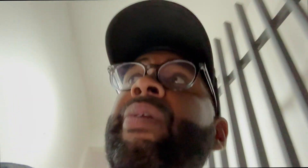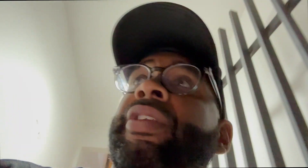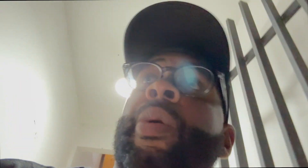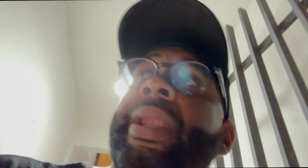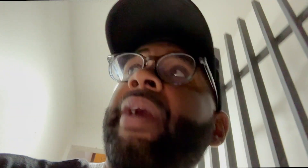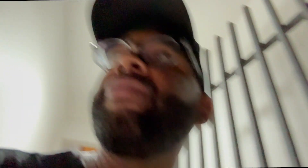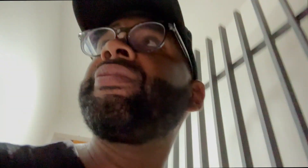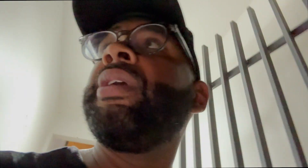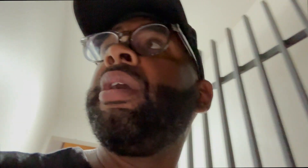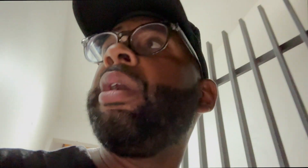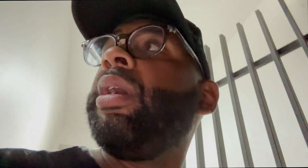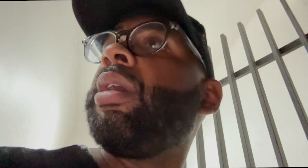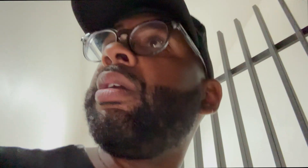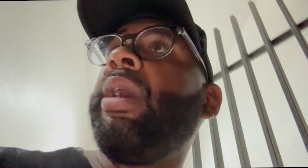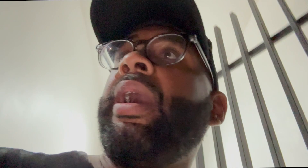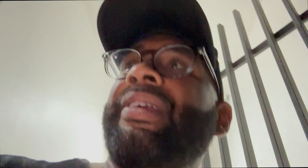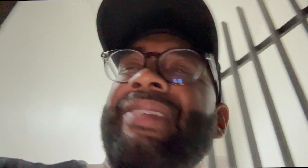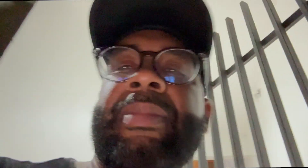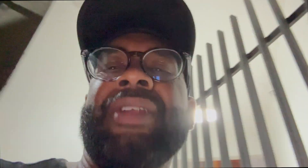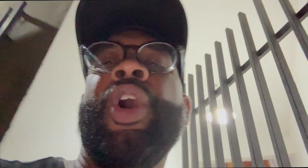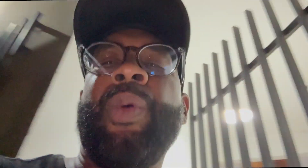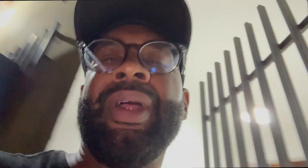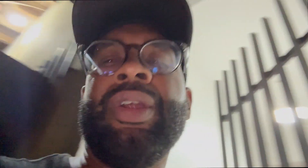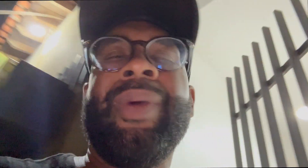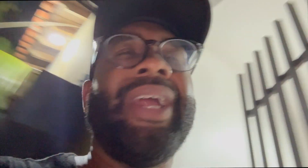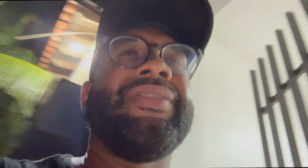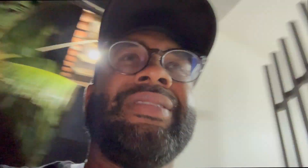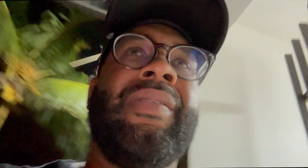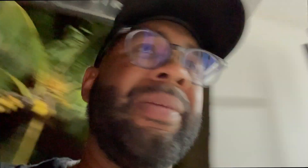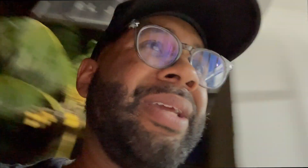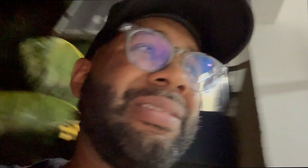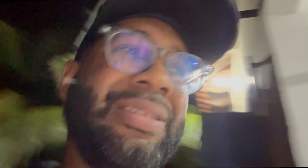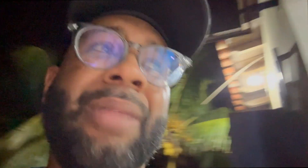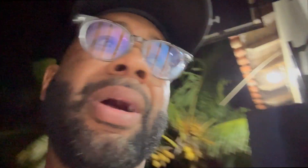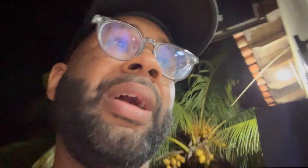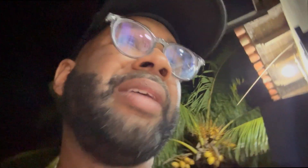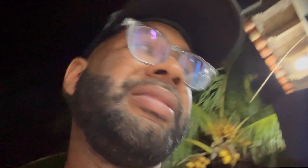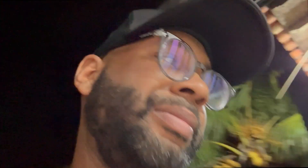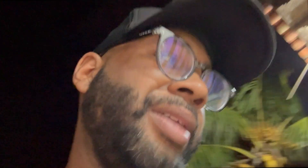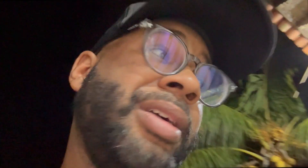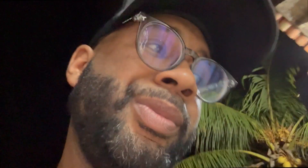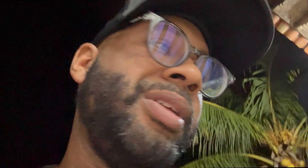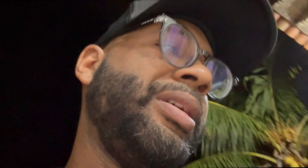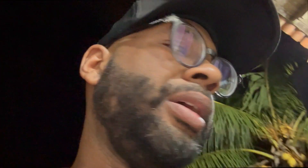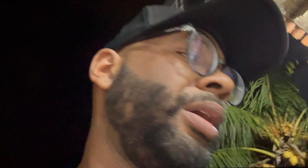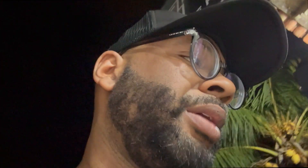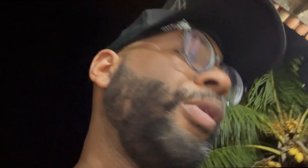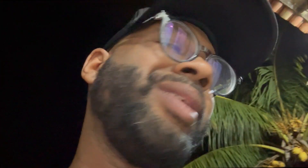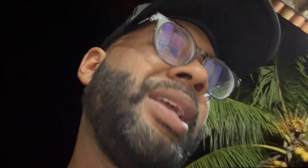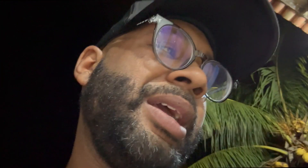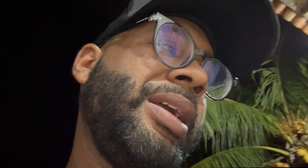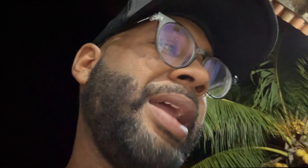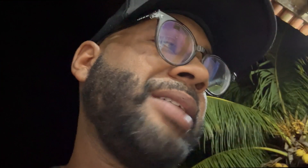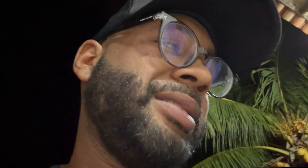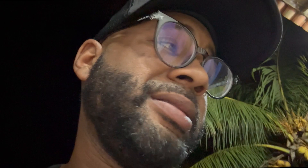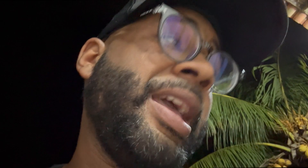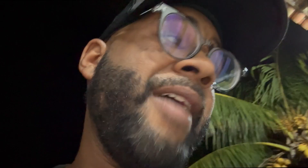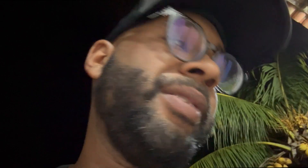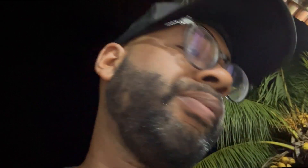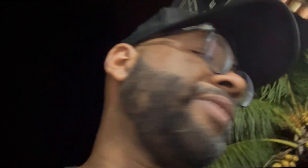one else. It's not about no one else, because I don't want to make this, it's not about us, it's about the community, but where they can't get access, they haven't